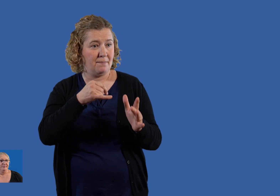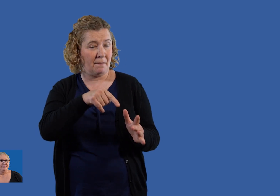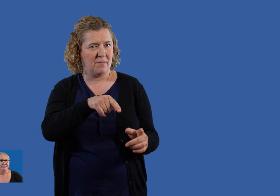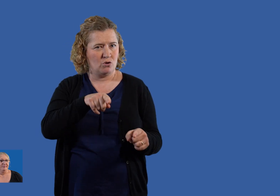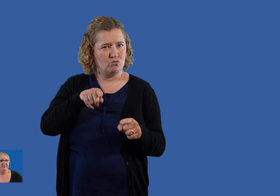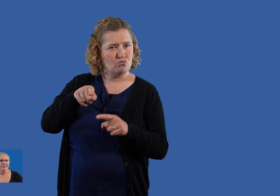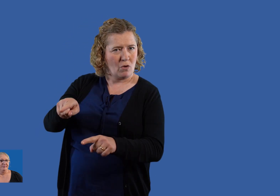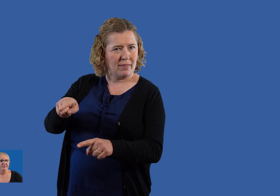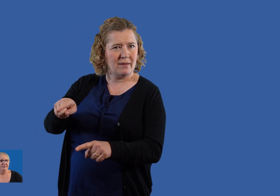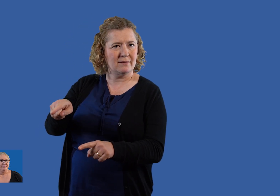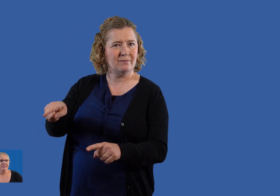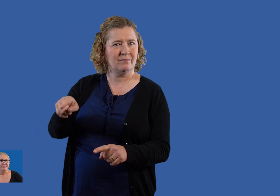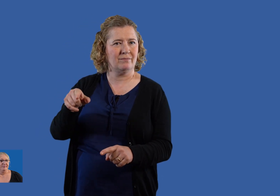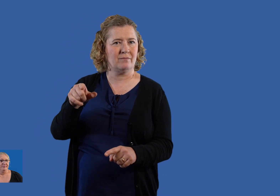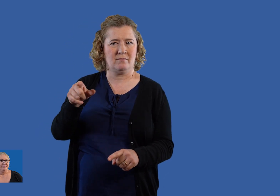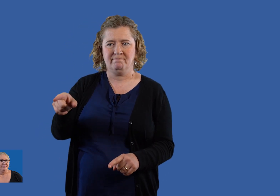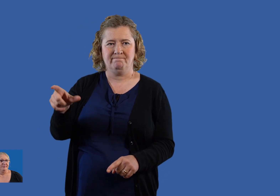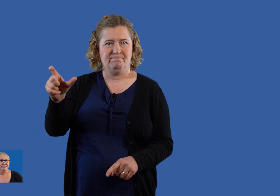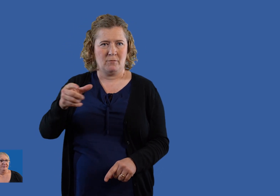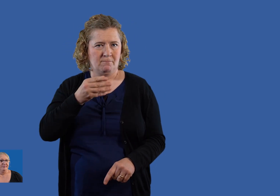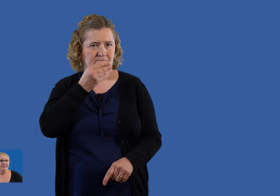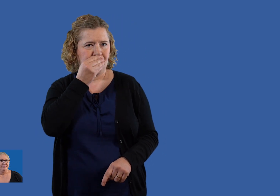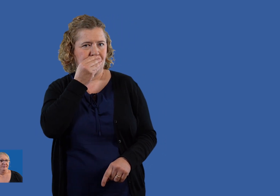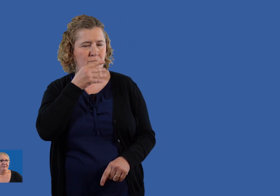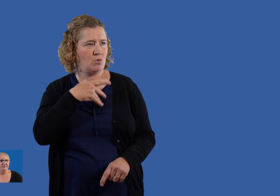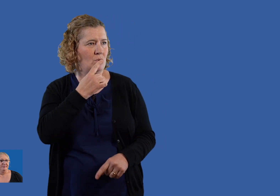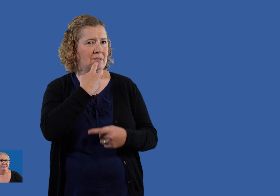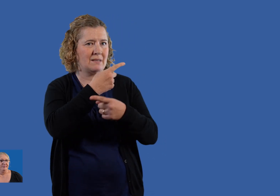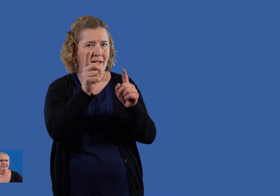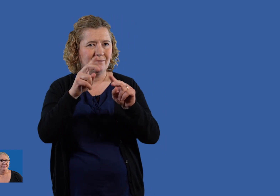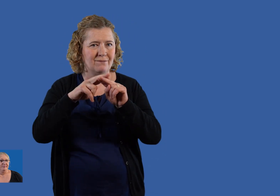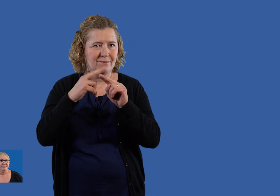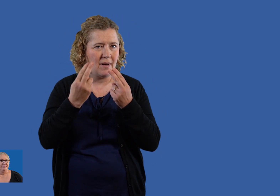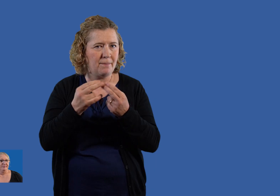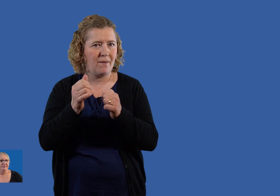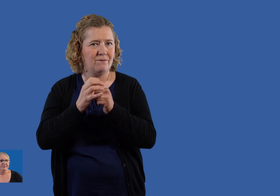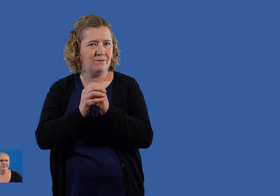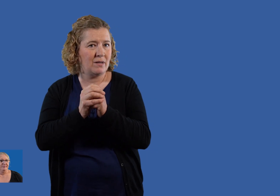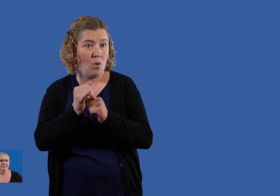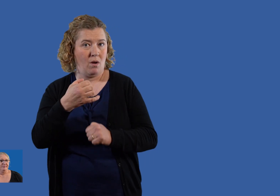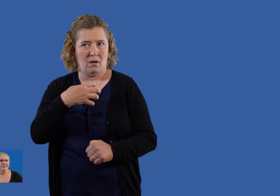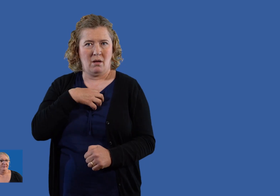There might be threats and the person isn't able to tell the family, or they're too frightened.